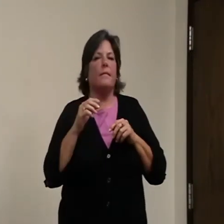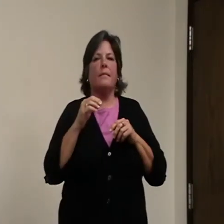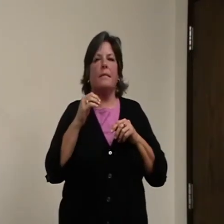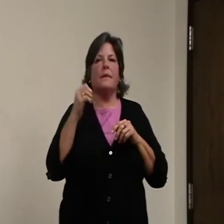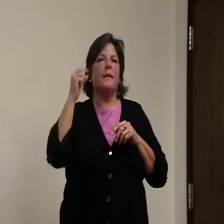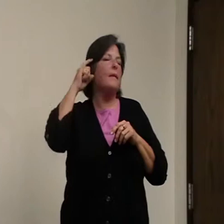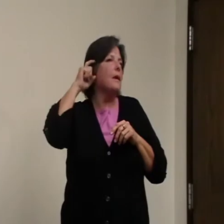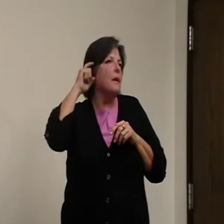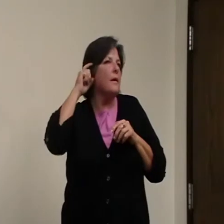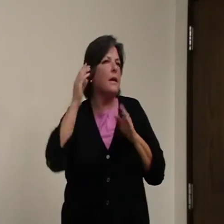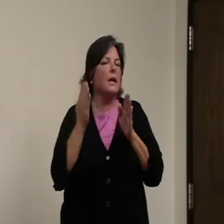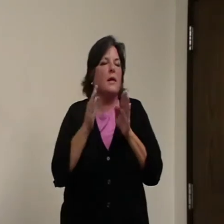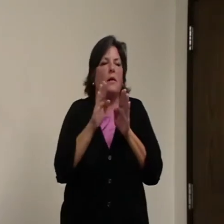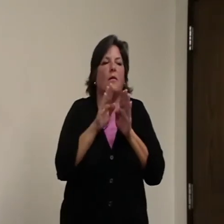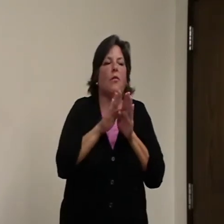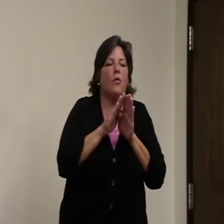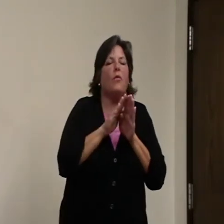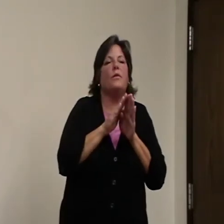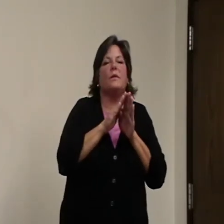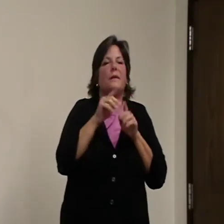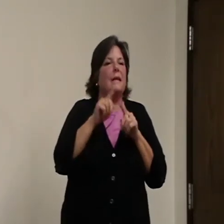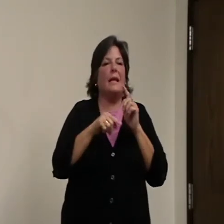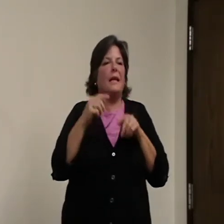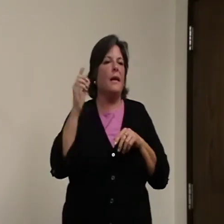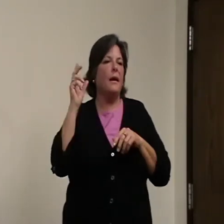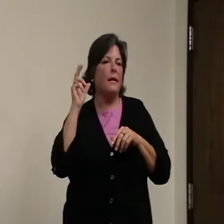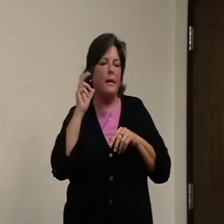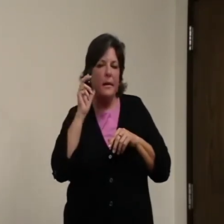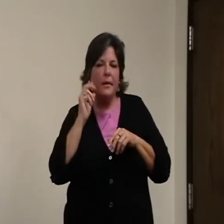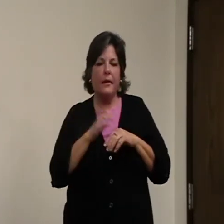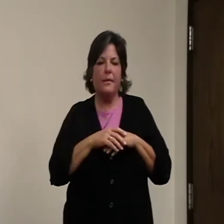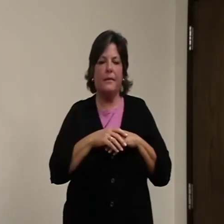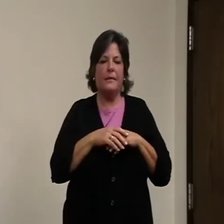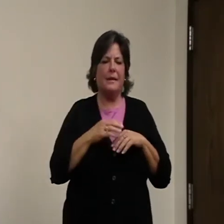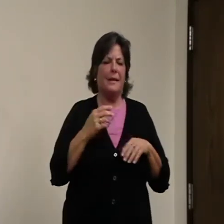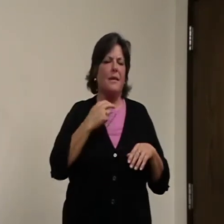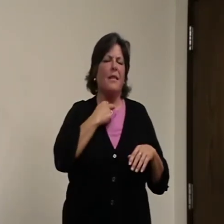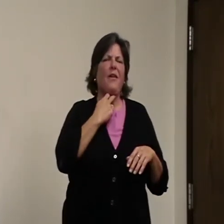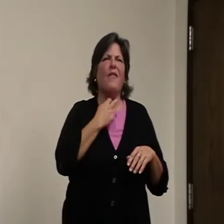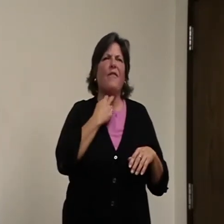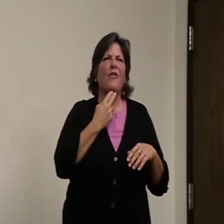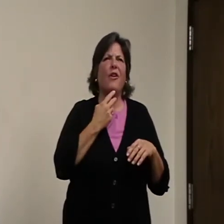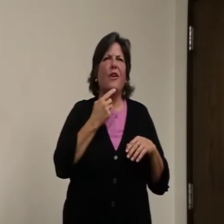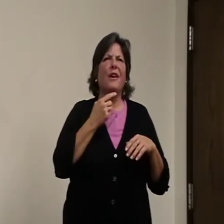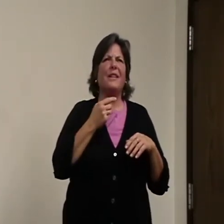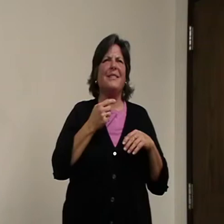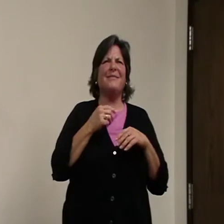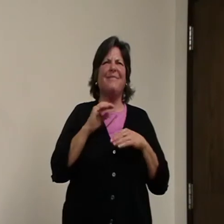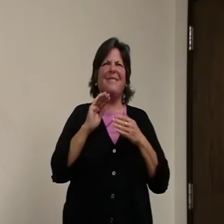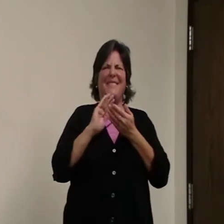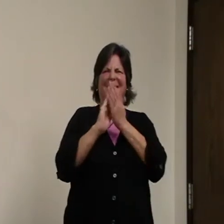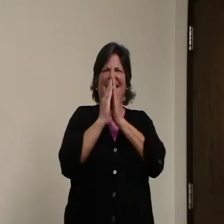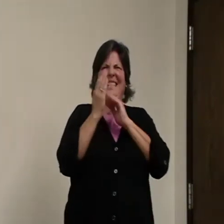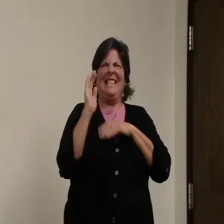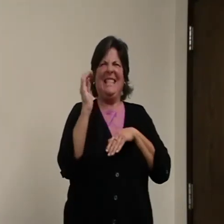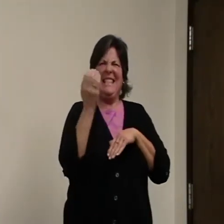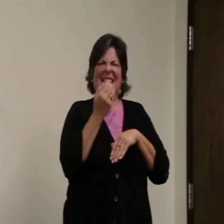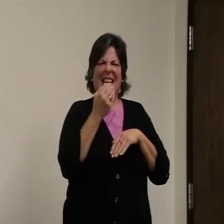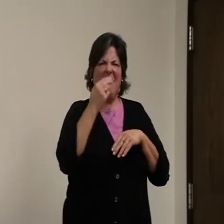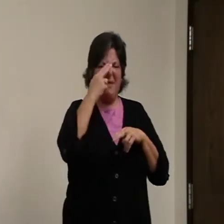certain pitches, is my own voice sounds funny. It sounds hollow. I don't like the sound of my own voice. So we want to keep